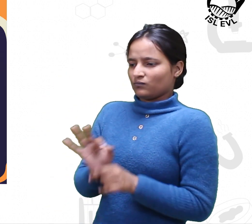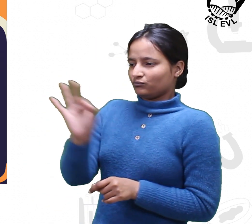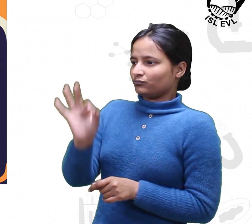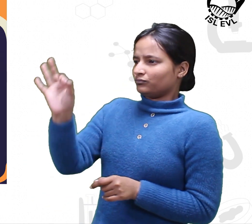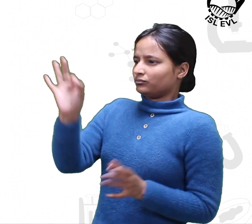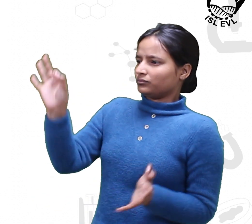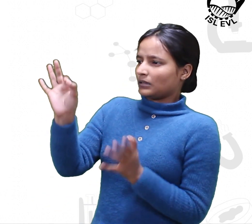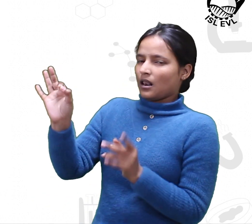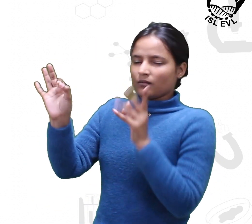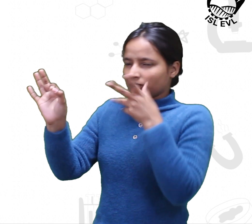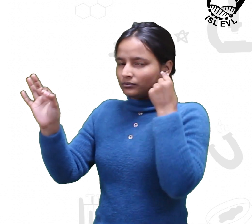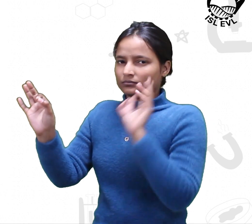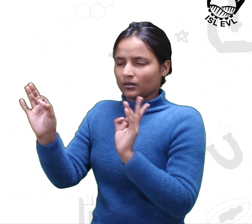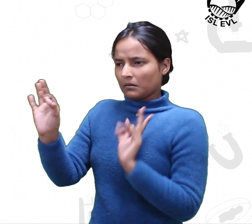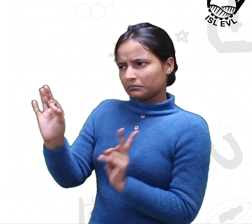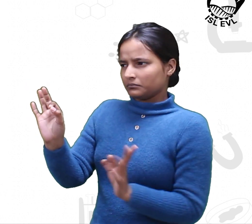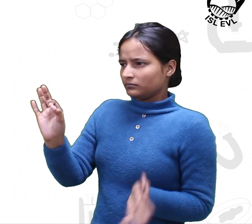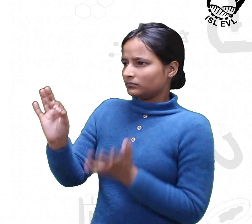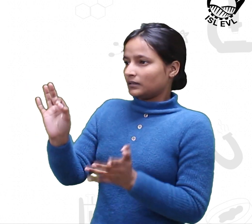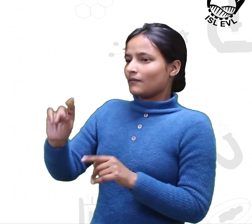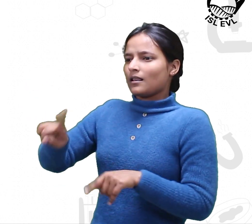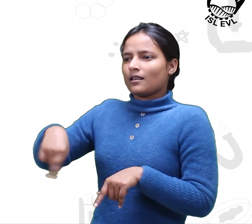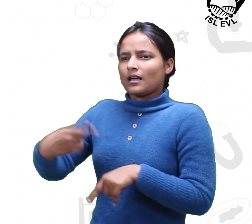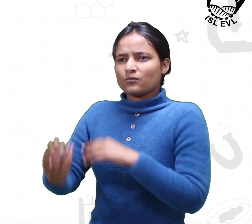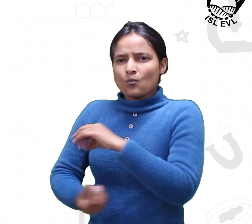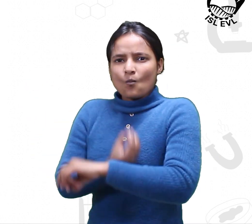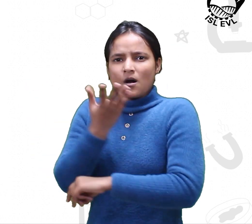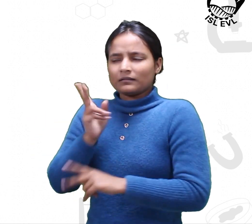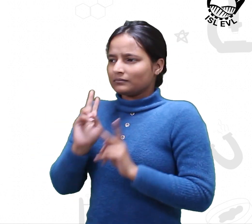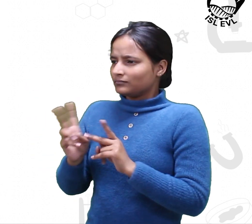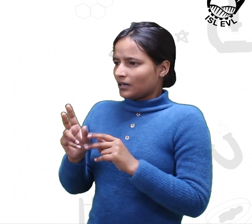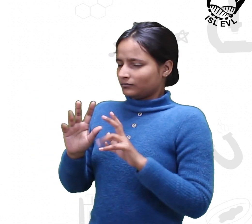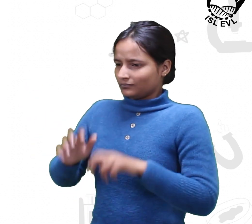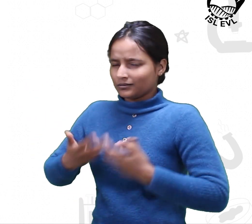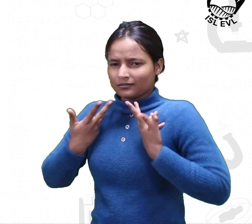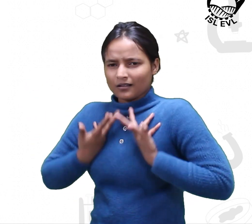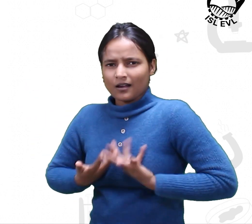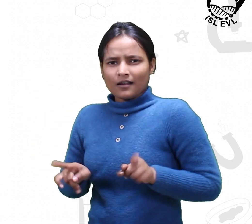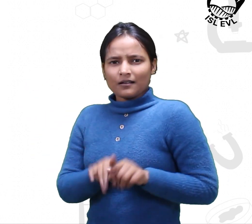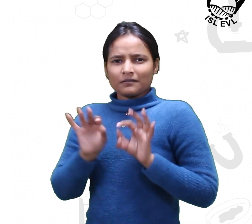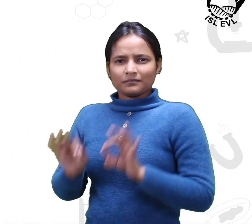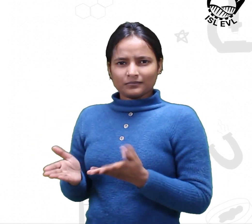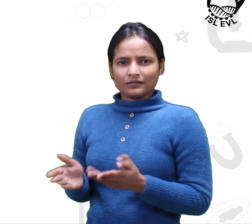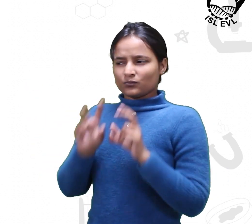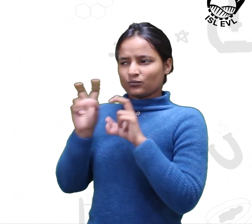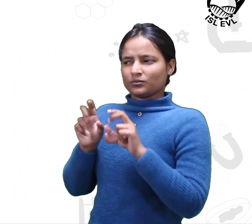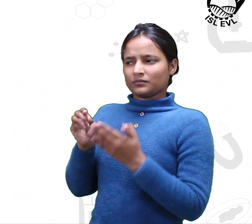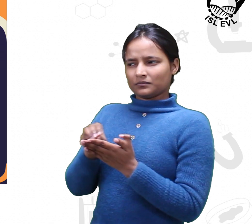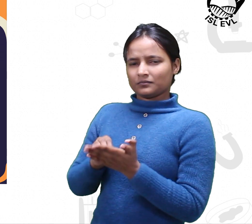keep flies awake through mechanical means, do not let them stop moving, then the next day they show again this rebound leap-like